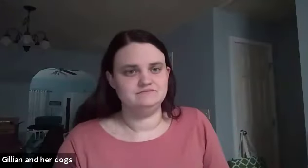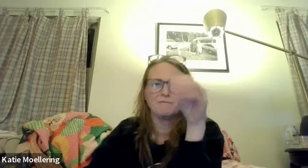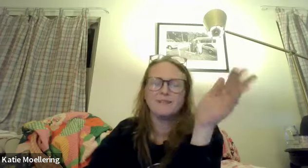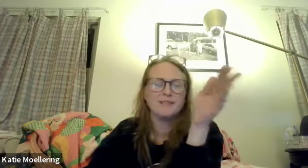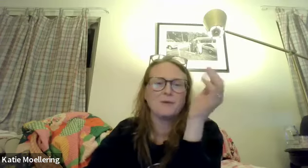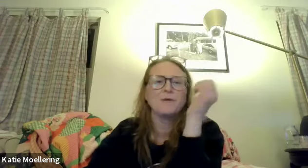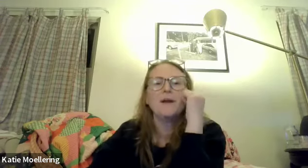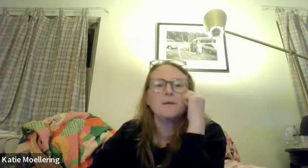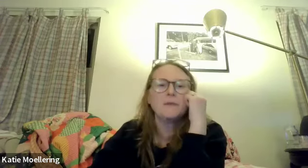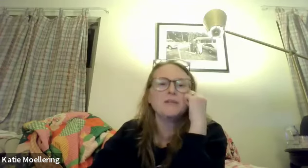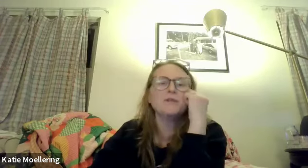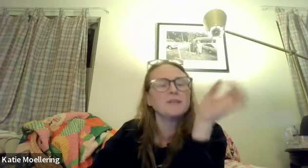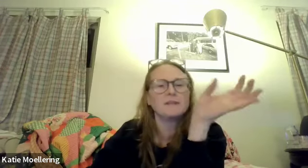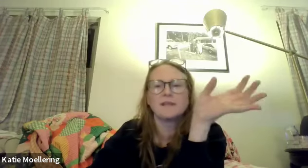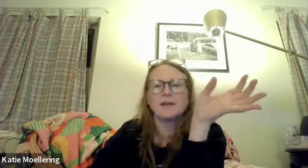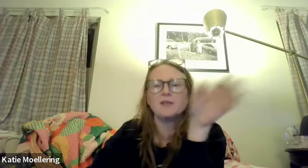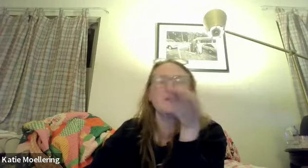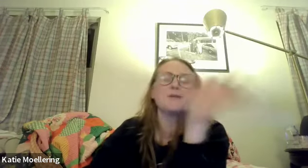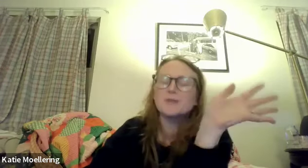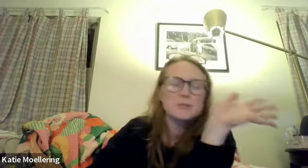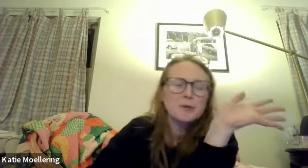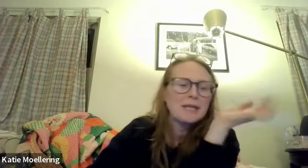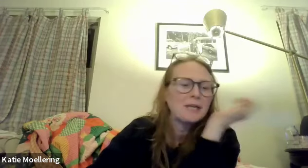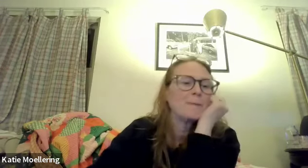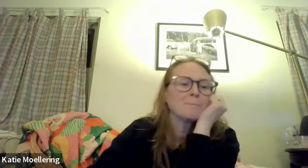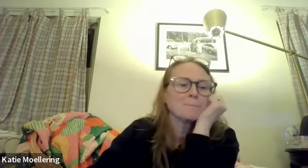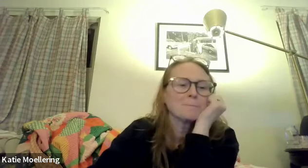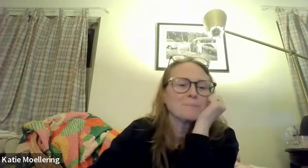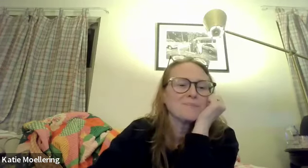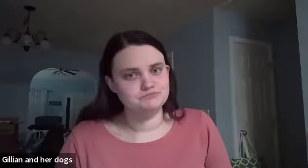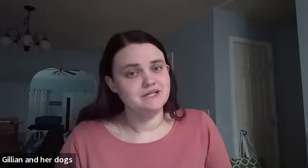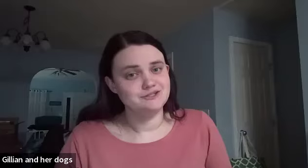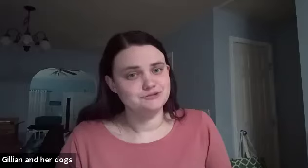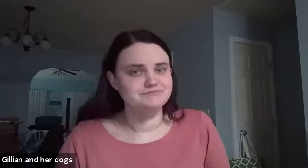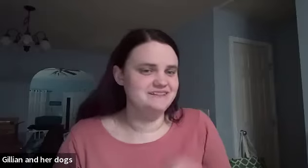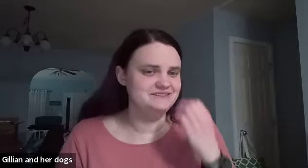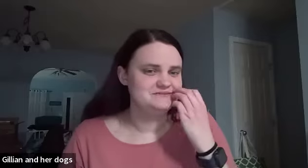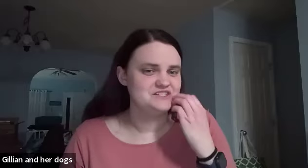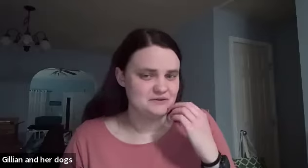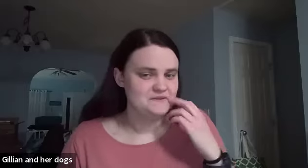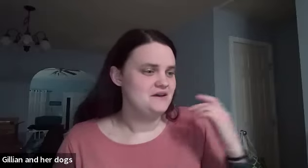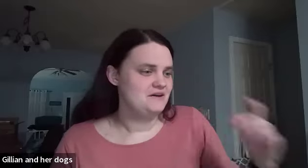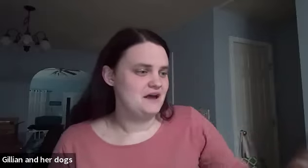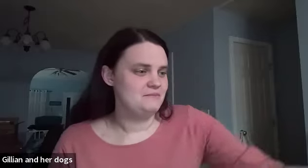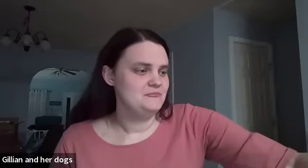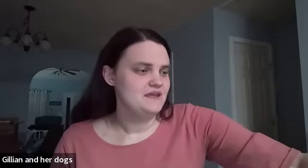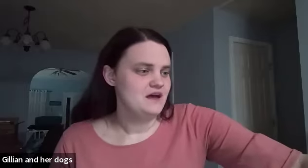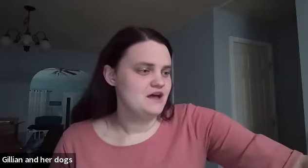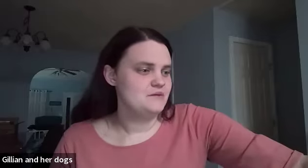and, Right. we can do a little thing like that. It'll be closer to spring anyway. That is true. That is true. So, okay.